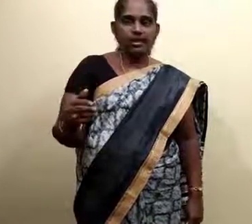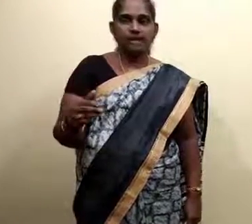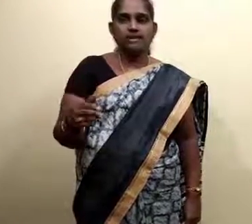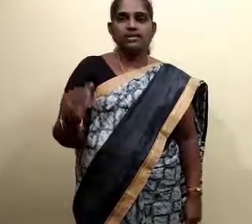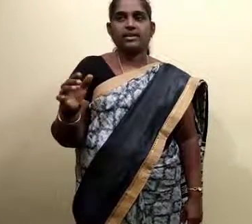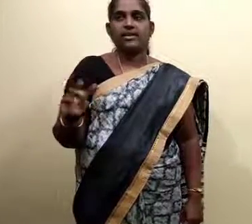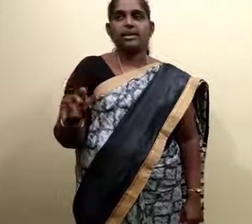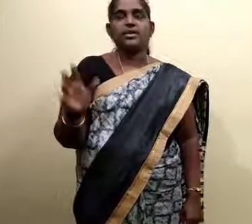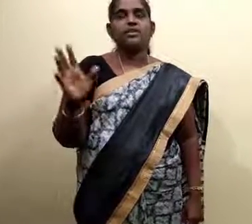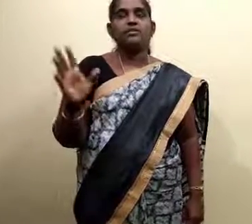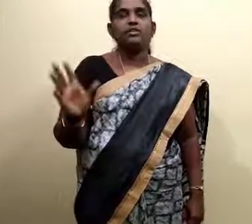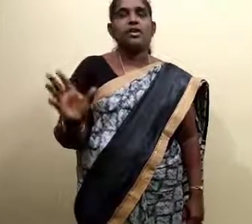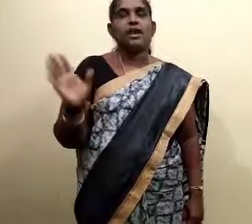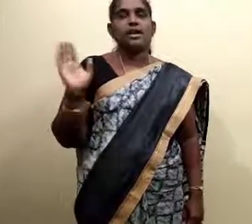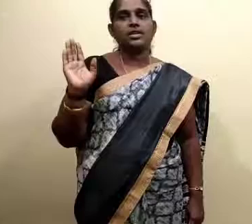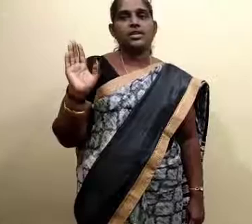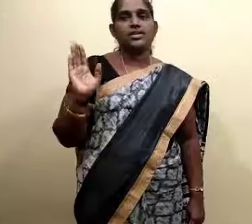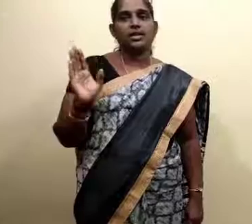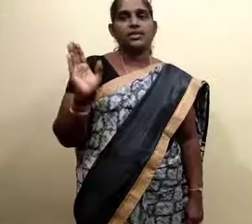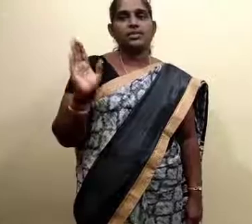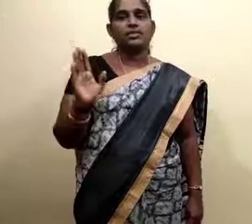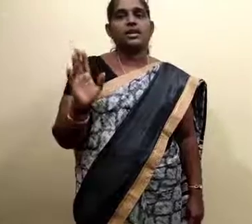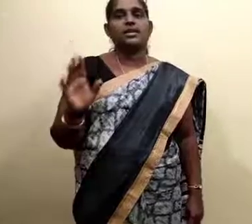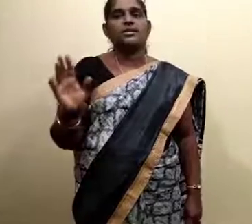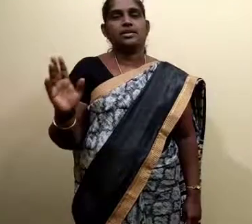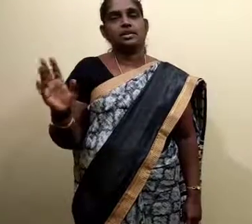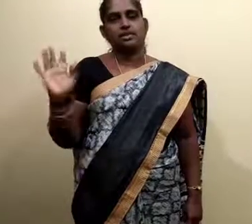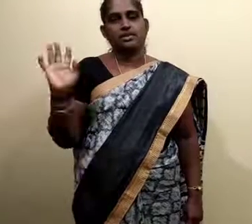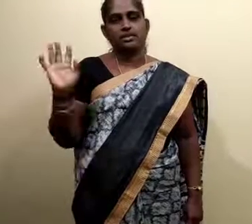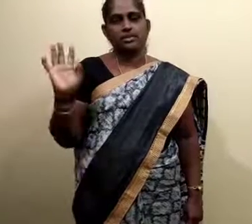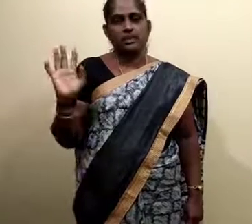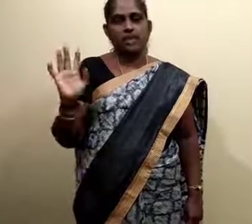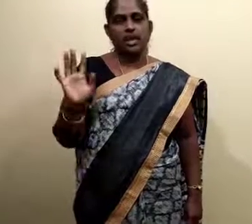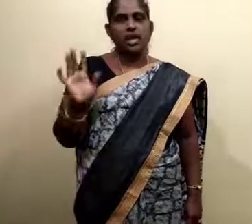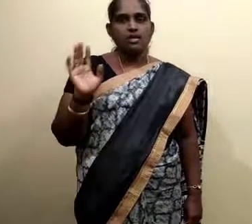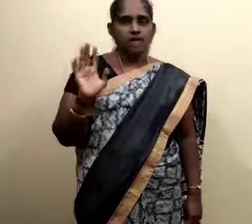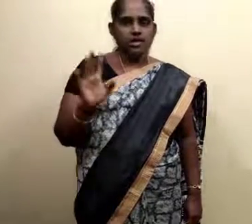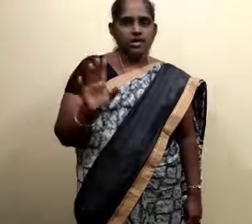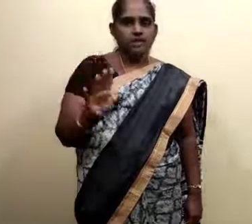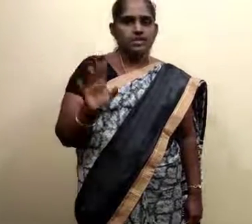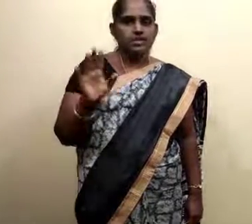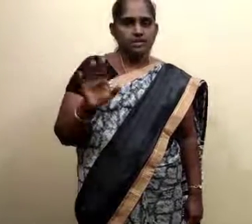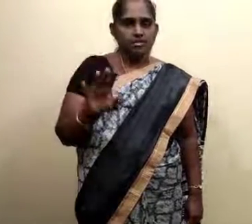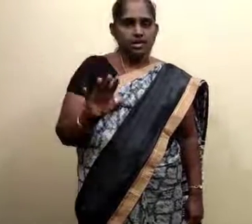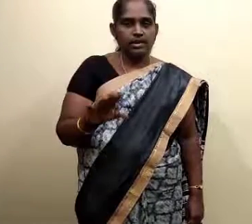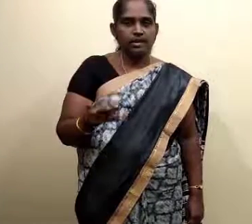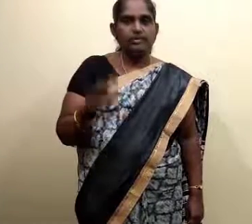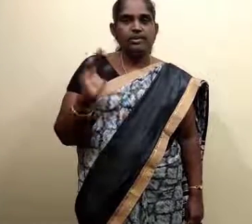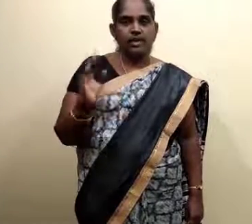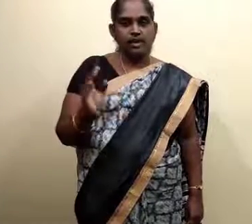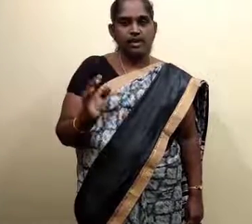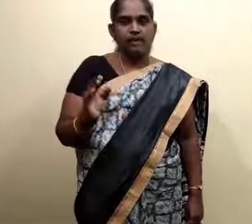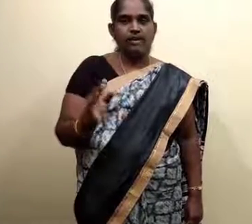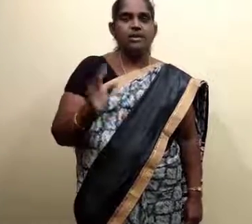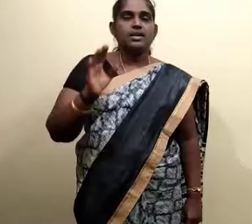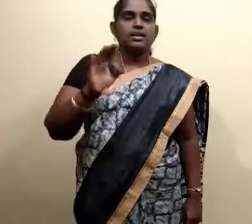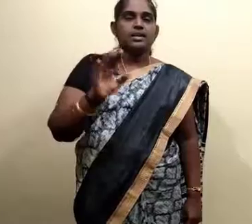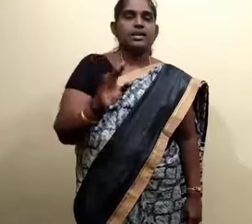England created full attention to industrial growth. Okay, political stability of England